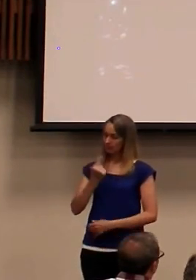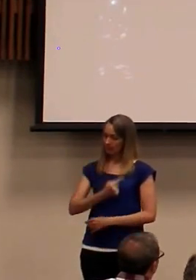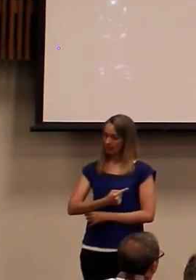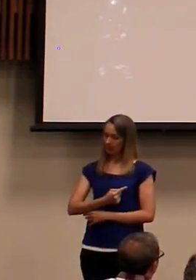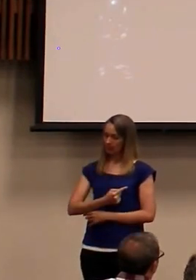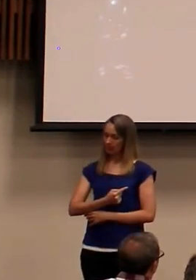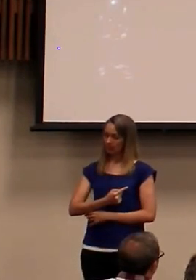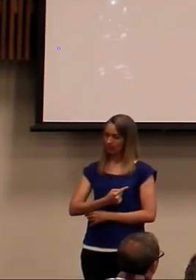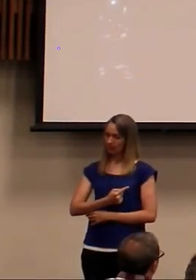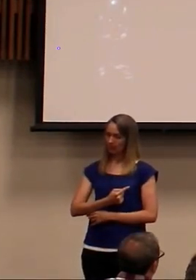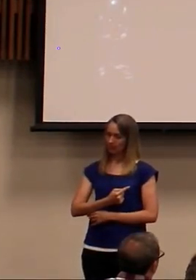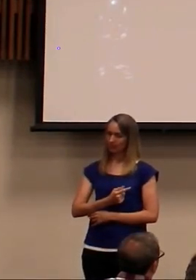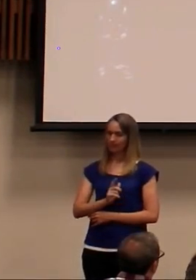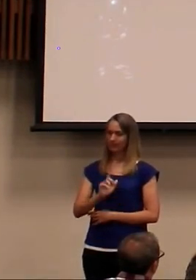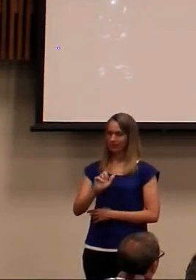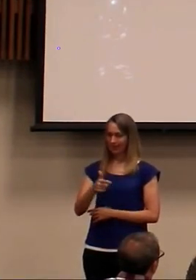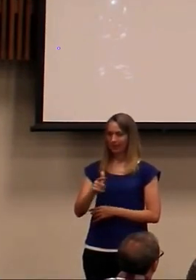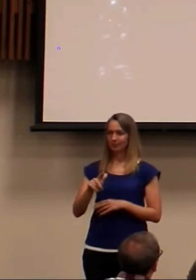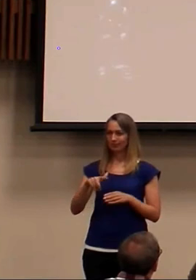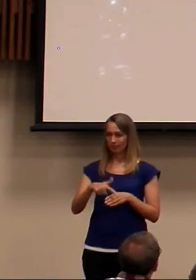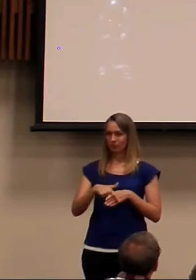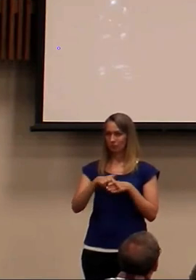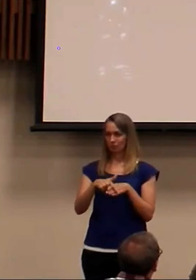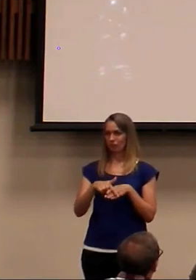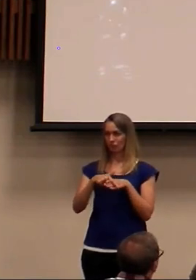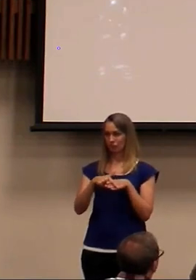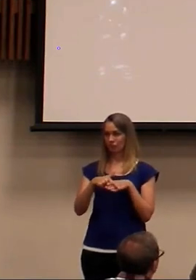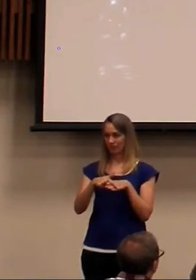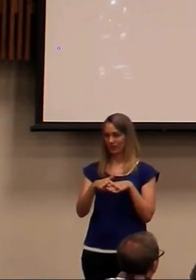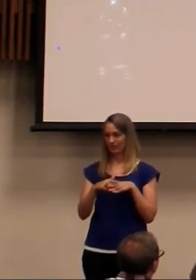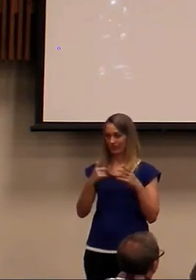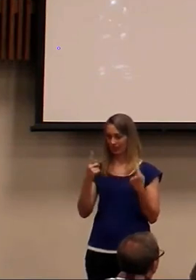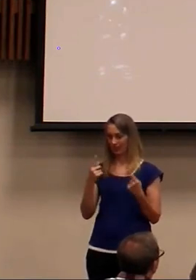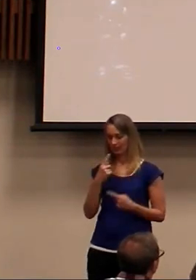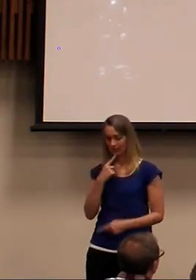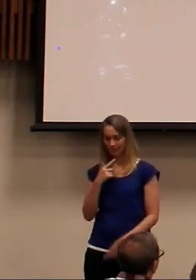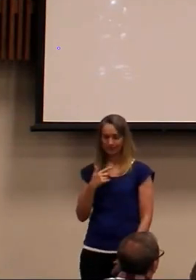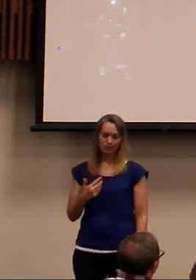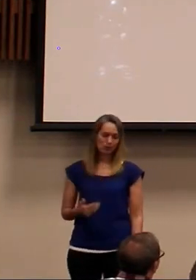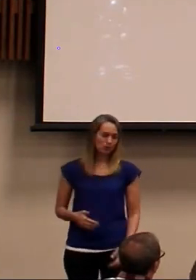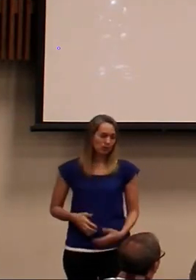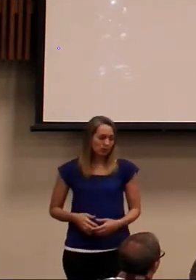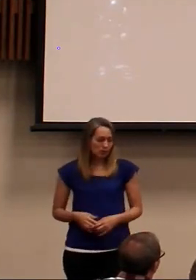They were riding along and finally Phil said, "Well, what was your worst day?"